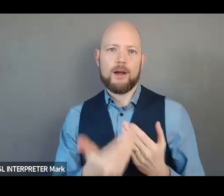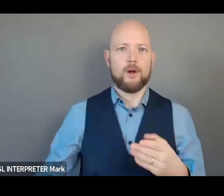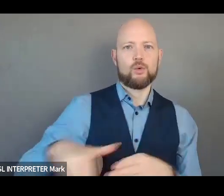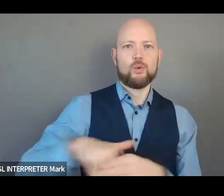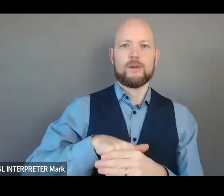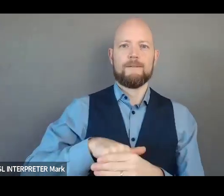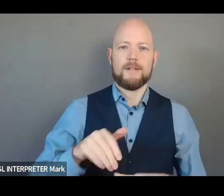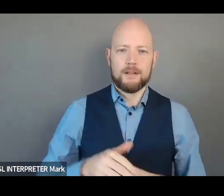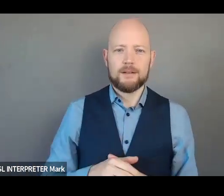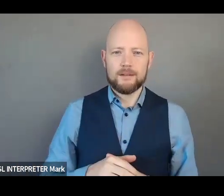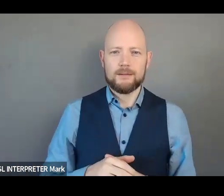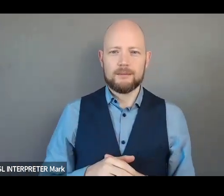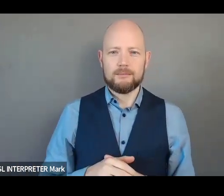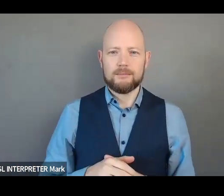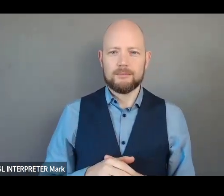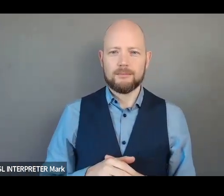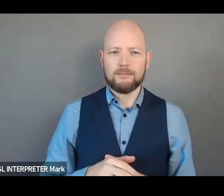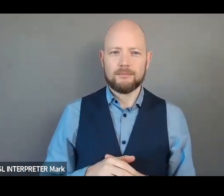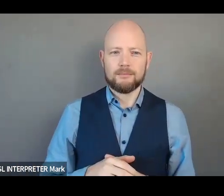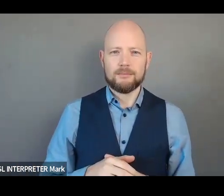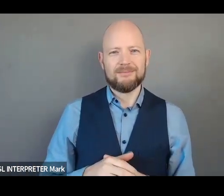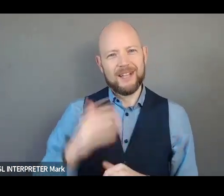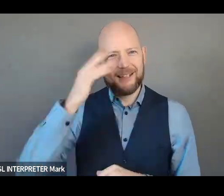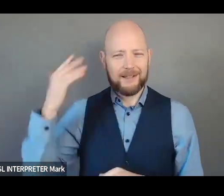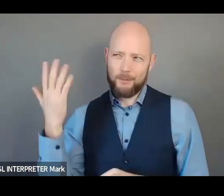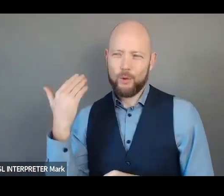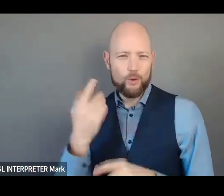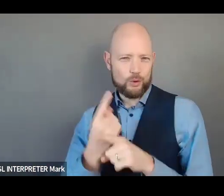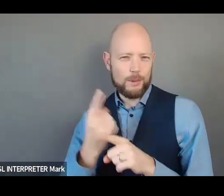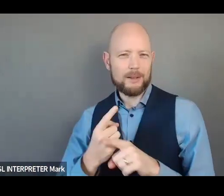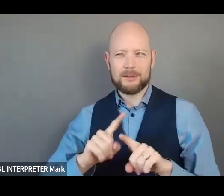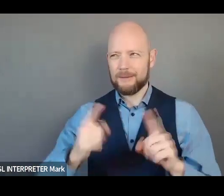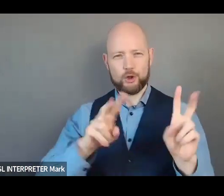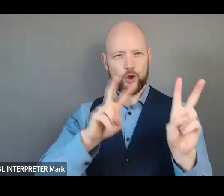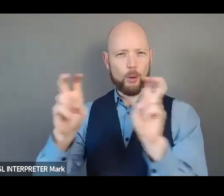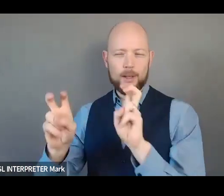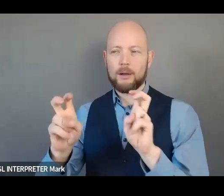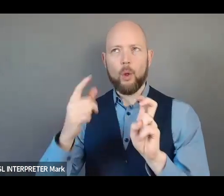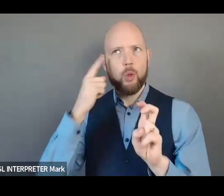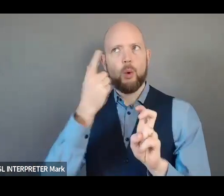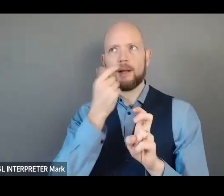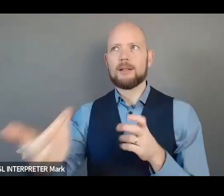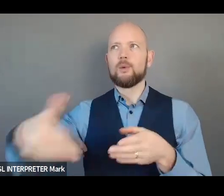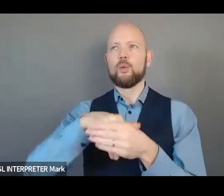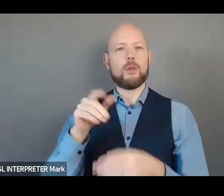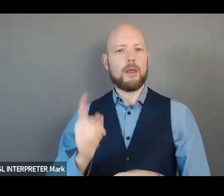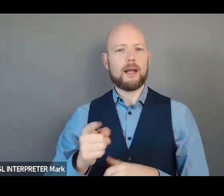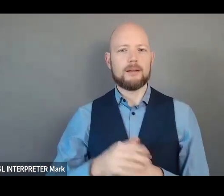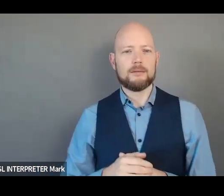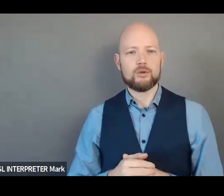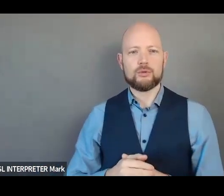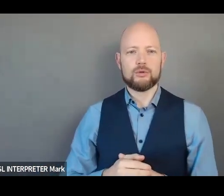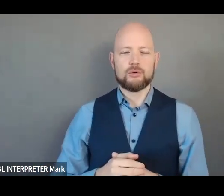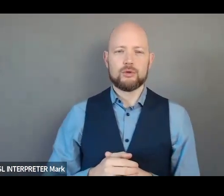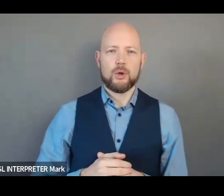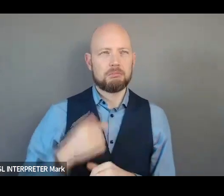about administration, etc., and things like that. So yeah, so that's what that's the kind of broad overview. If we move on to the